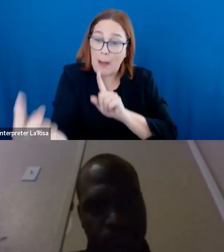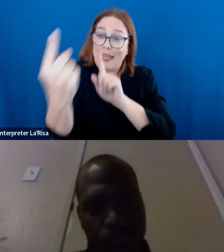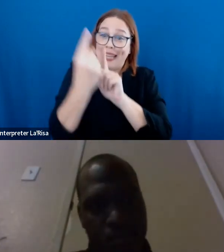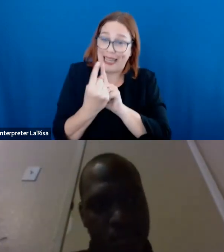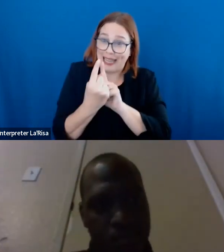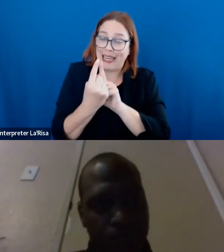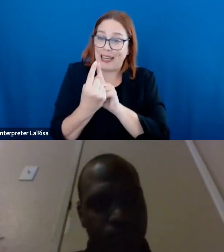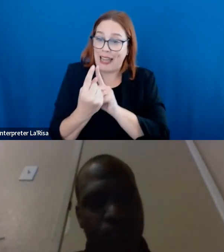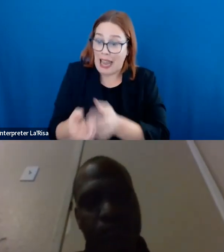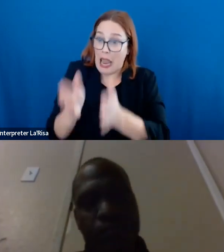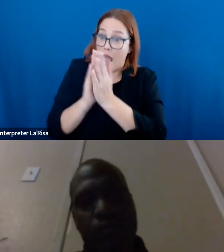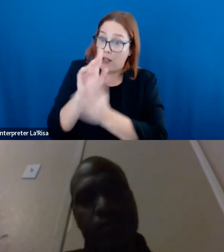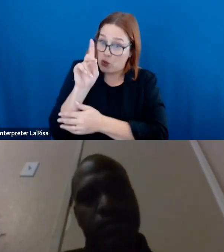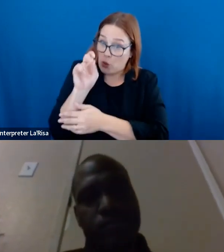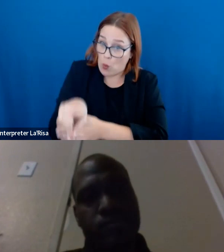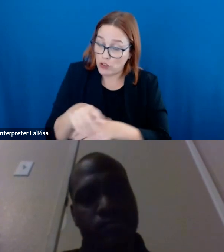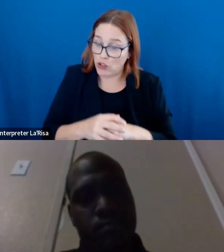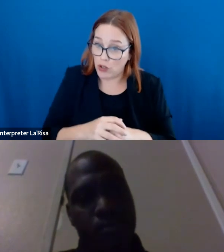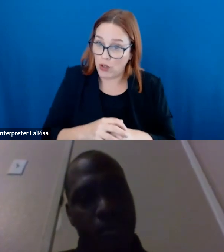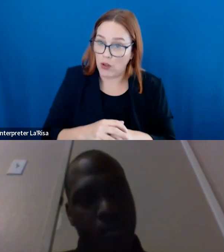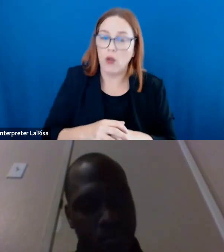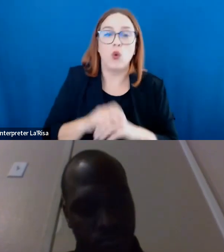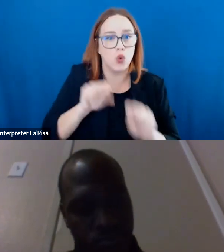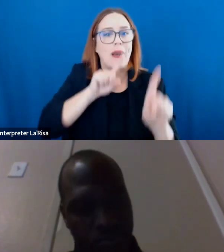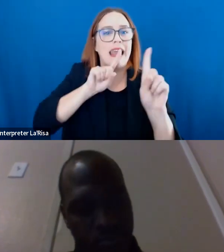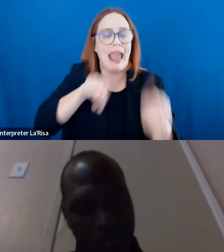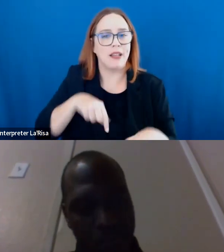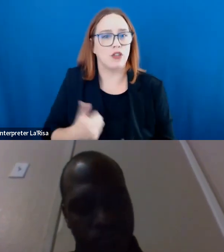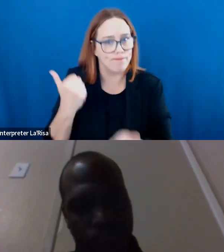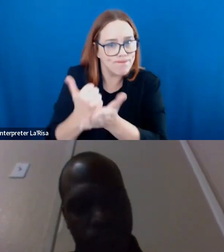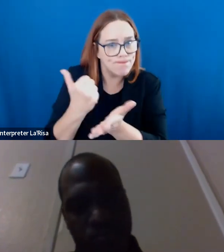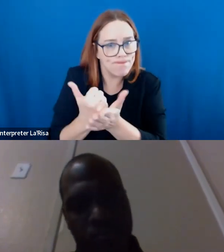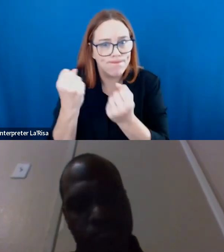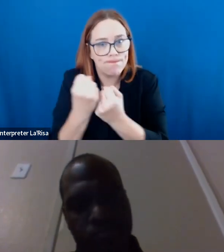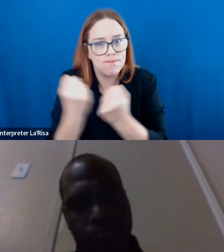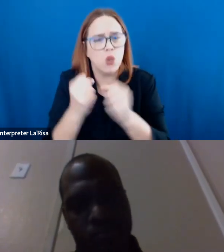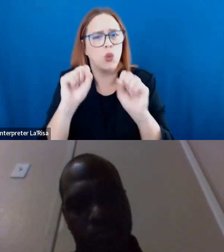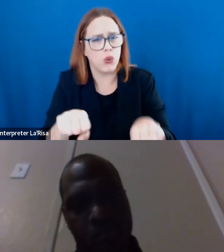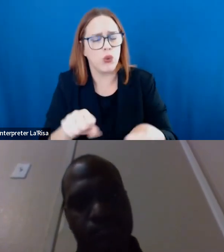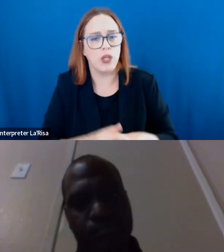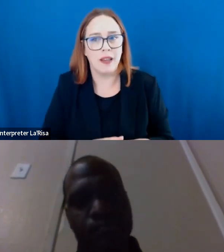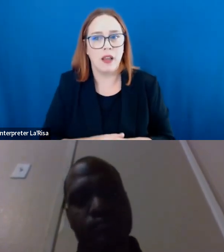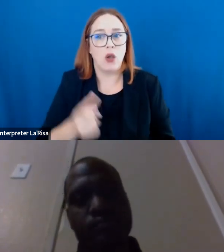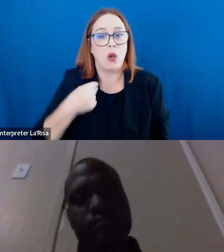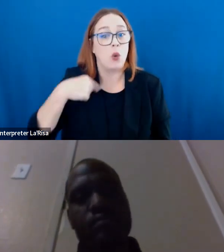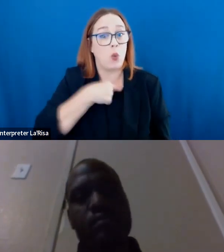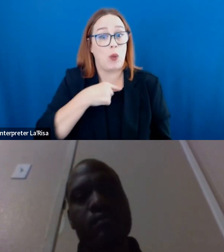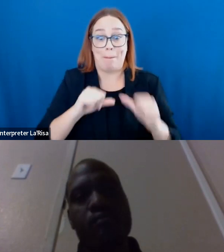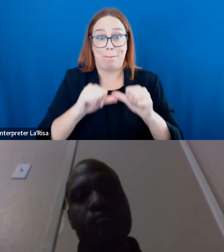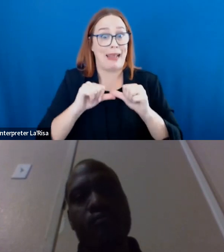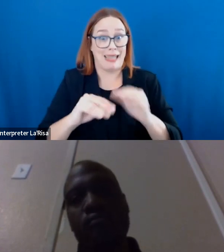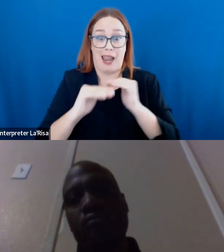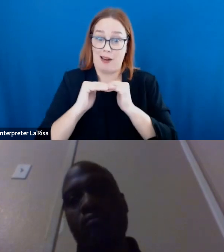their questions could be answered. So we have maintained that, and we